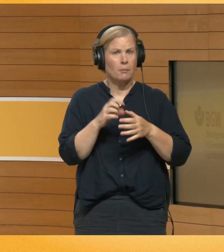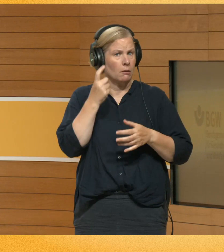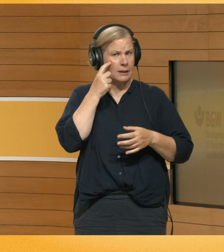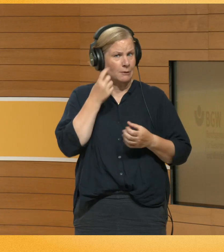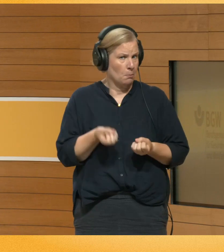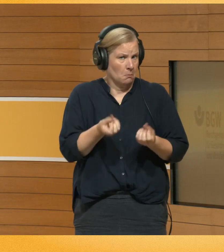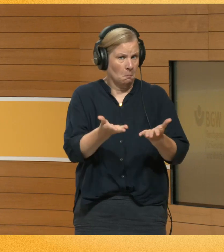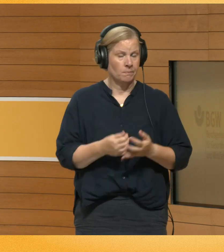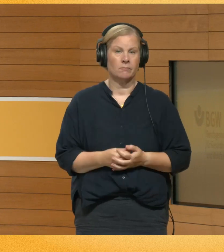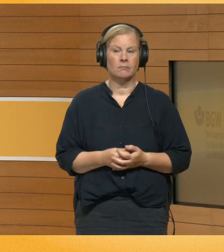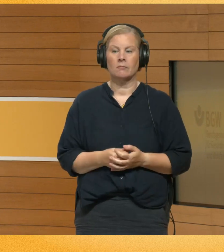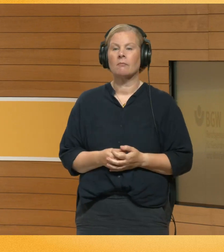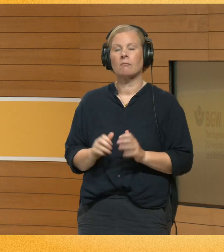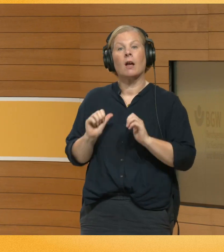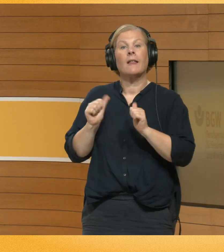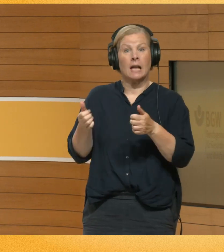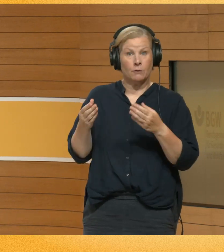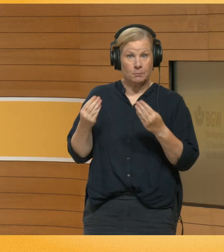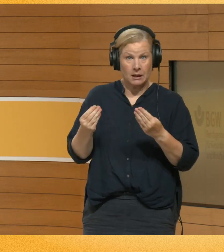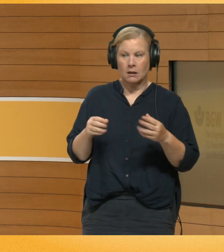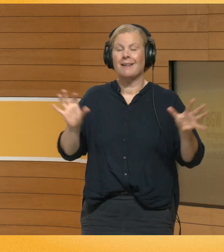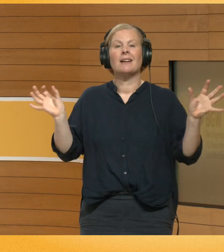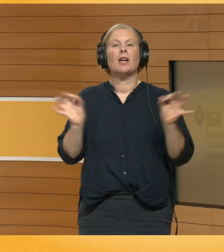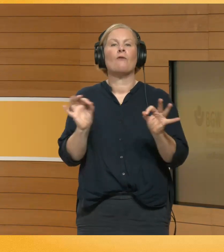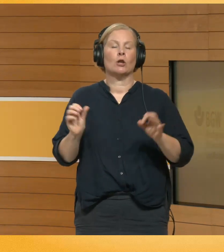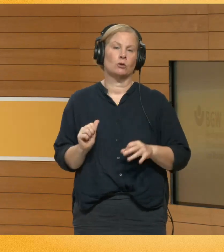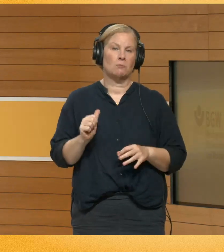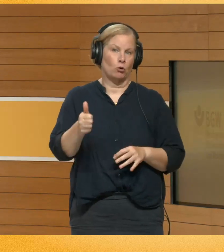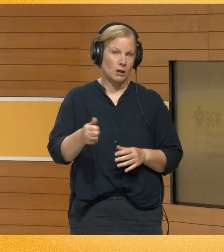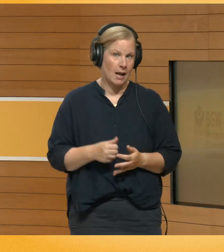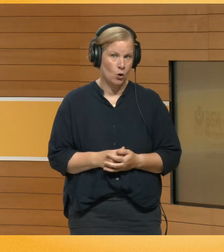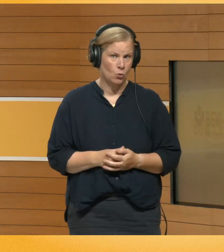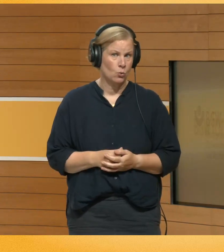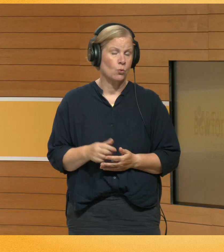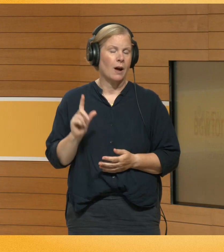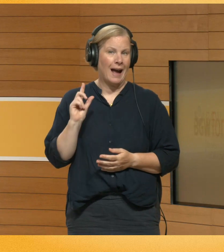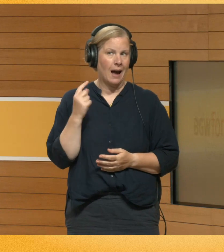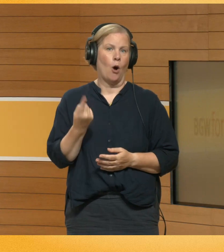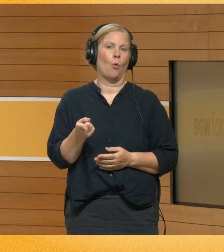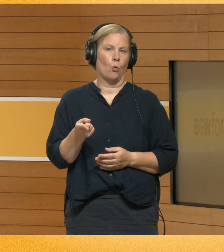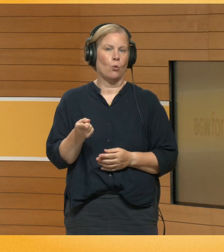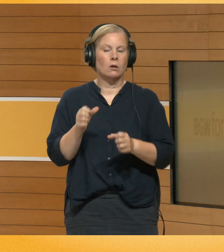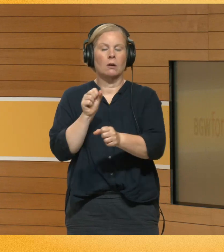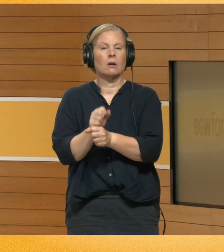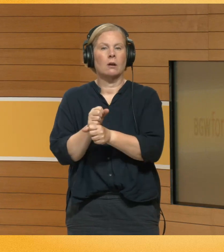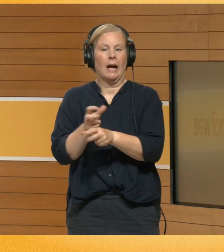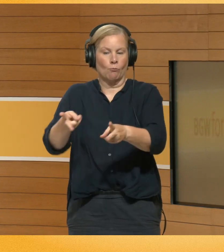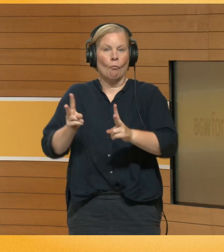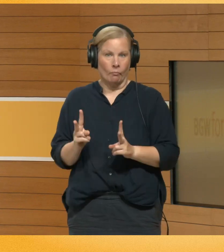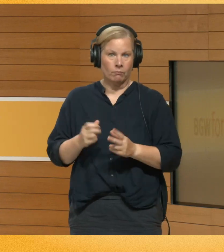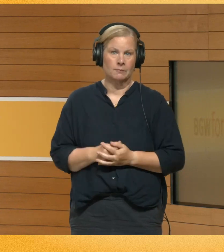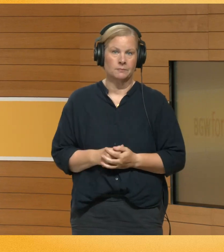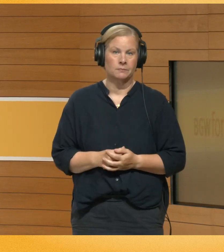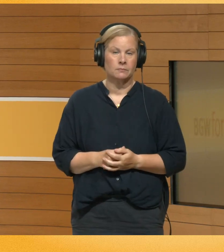and work organization. We provide some tips here. The aids and also the hazard assessment. That